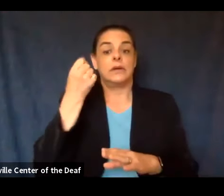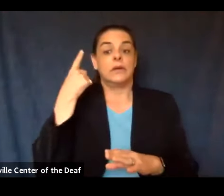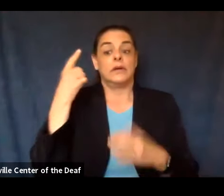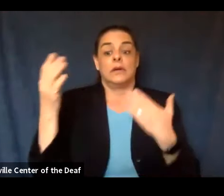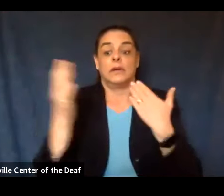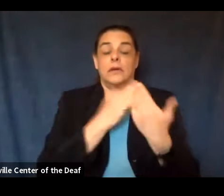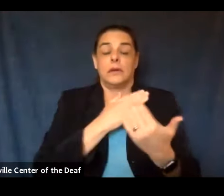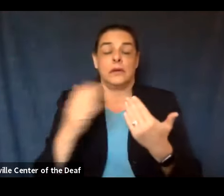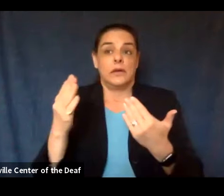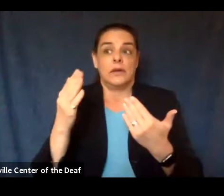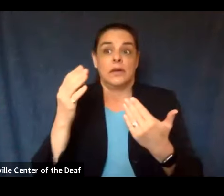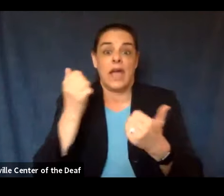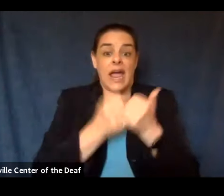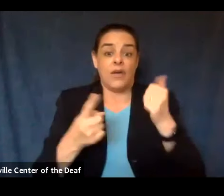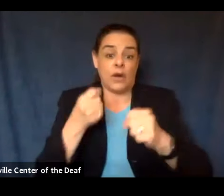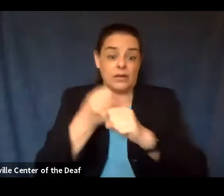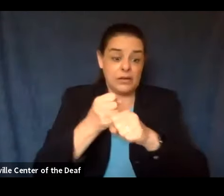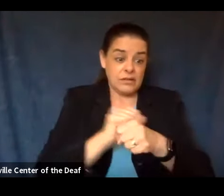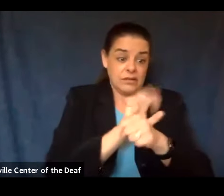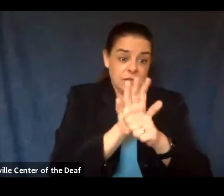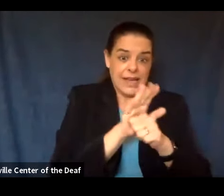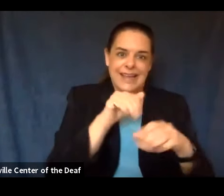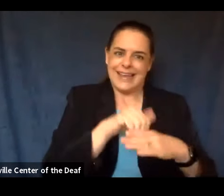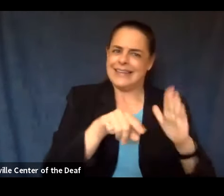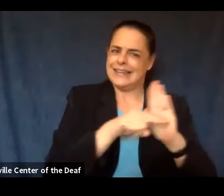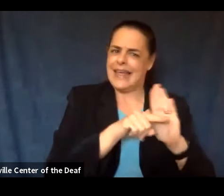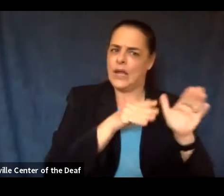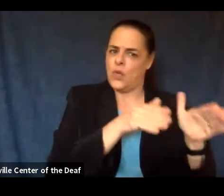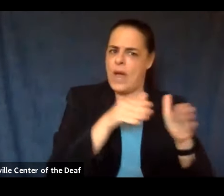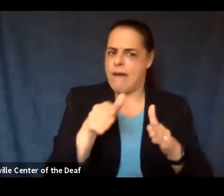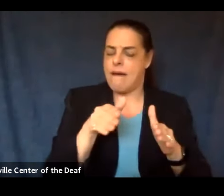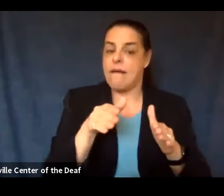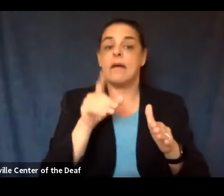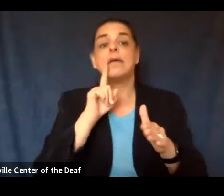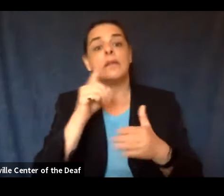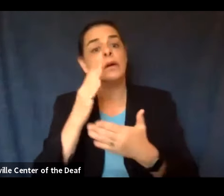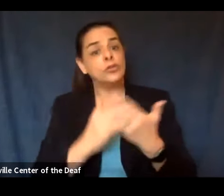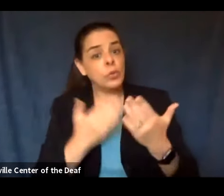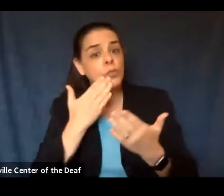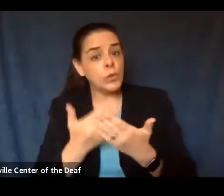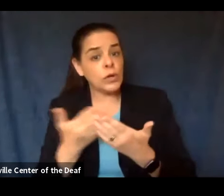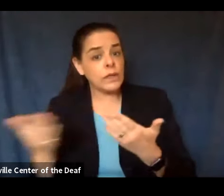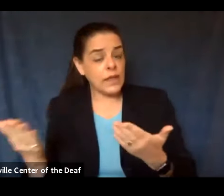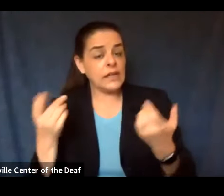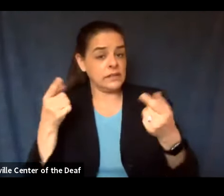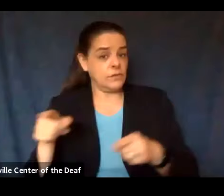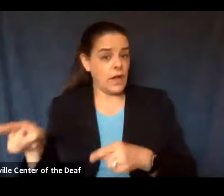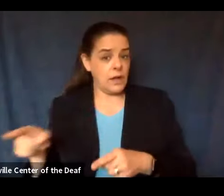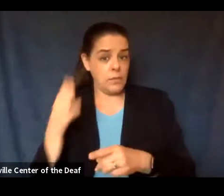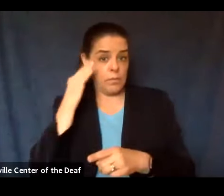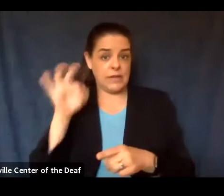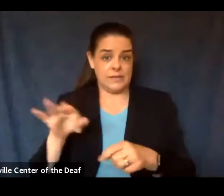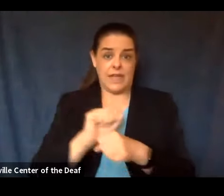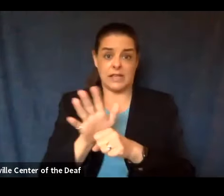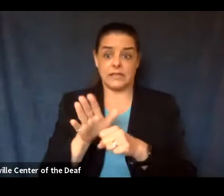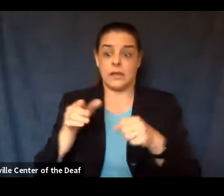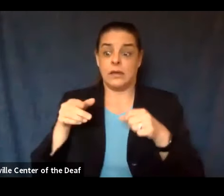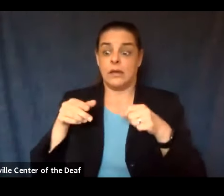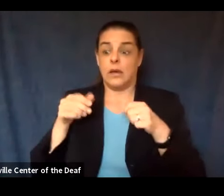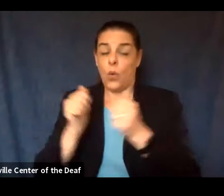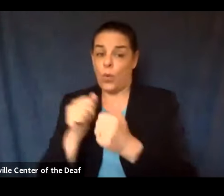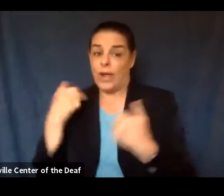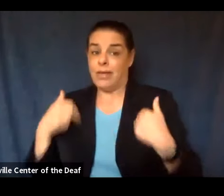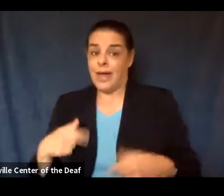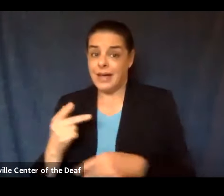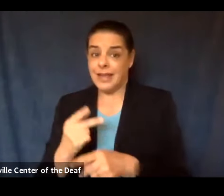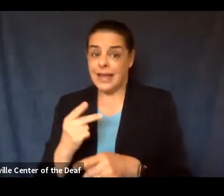by COVID-19 negatively, I should say, there are some good things that have come out of this crisis in healthcare. And the one thing